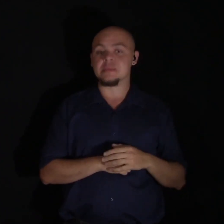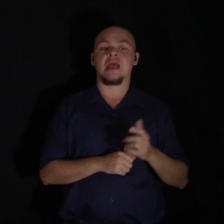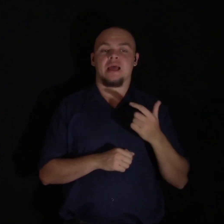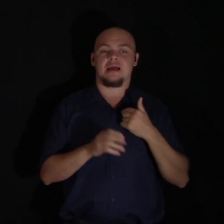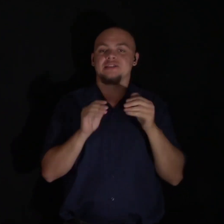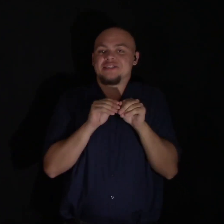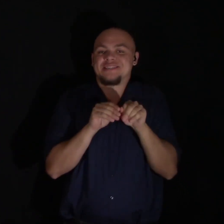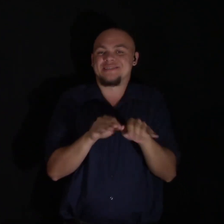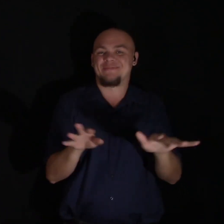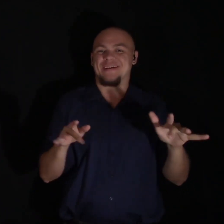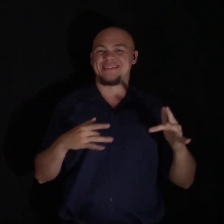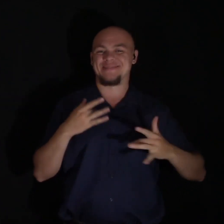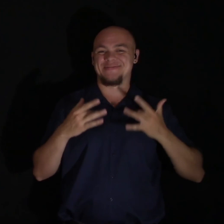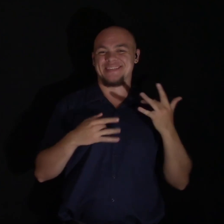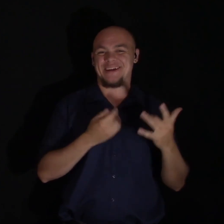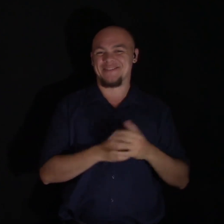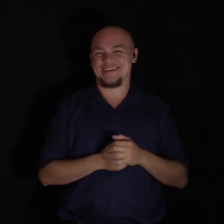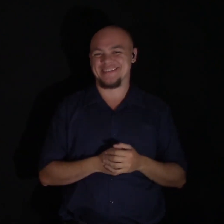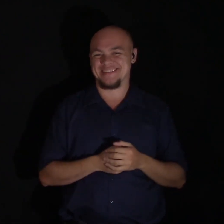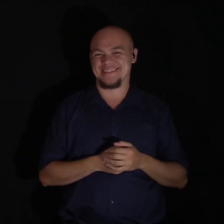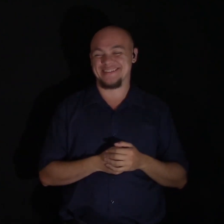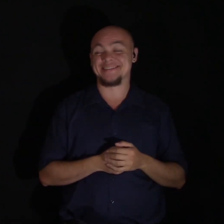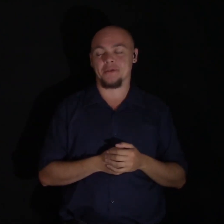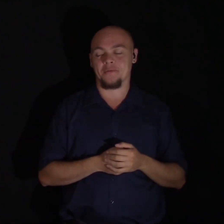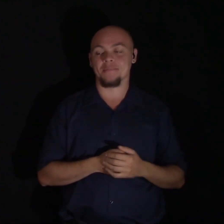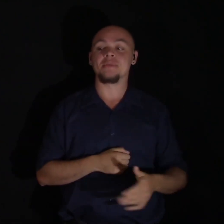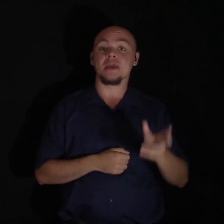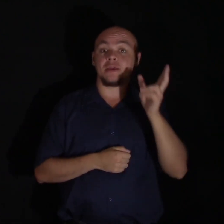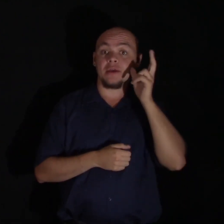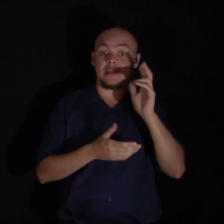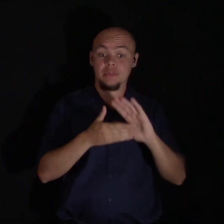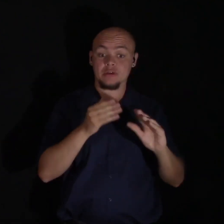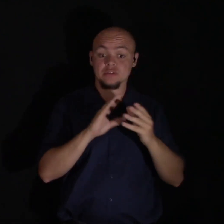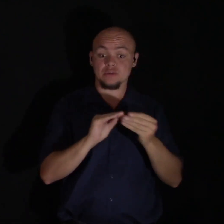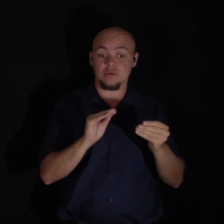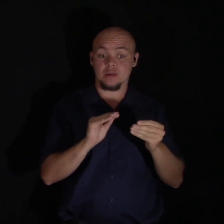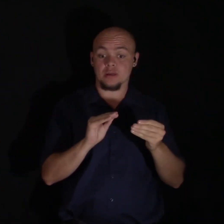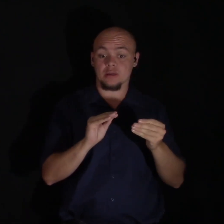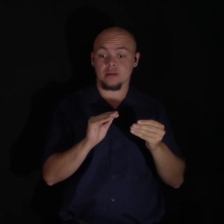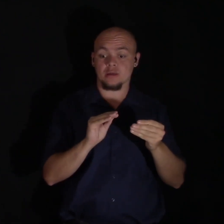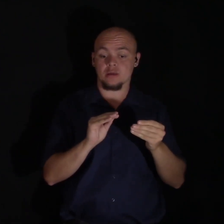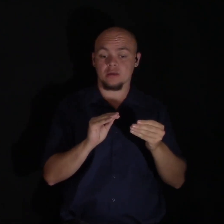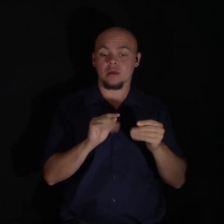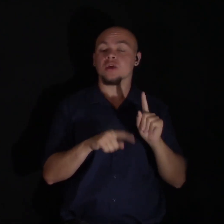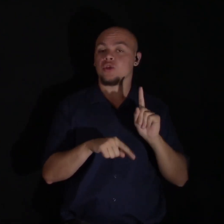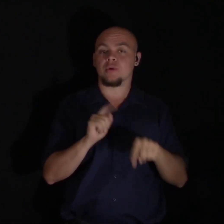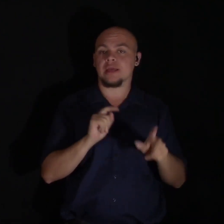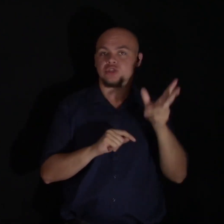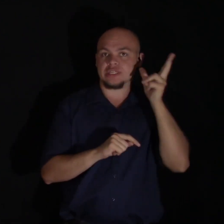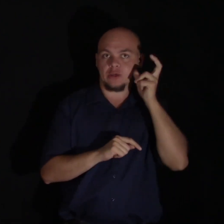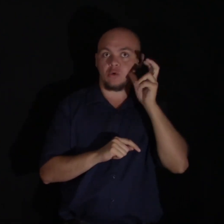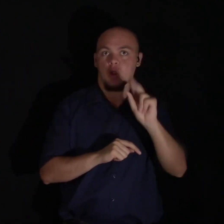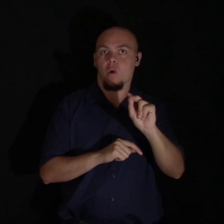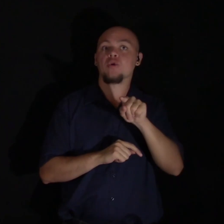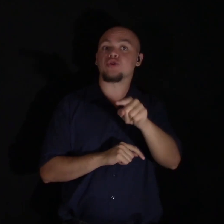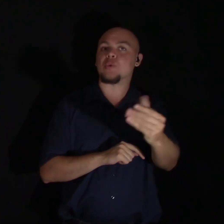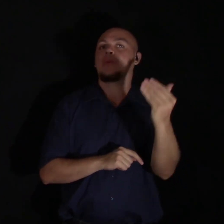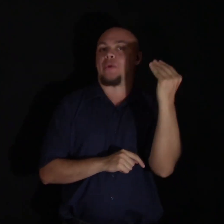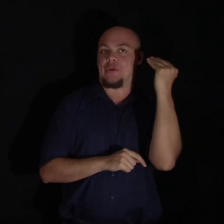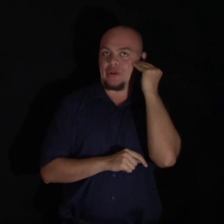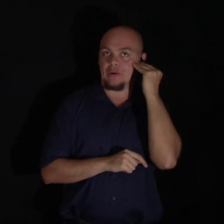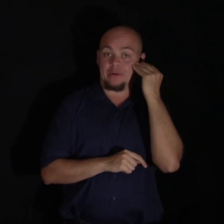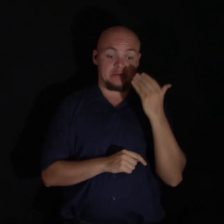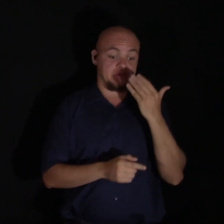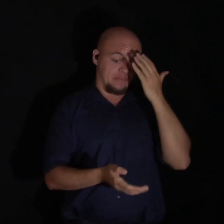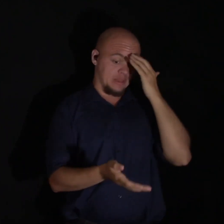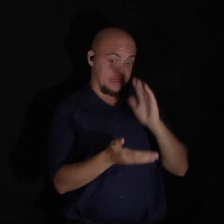Right, so once you hear this story, you cannot hear it. You're now part of a community of people that know that it's not only a good